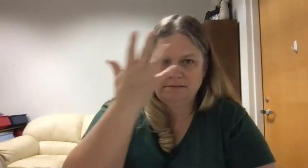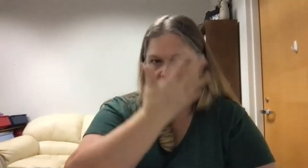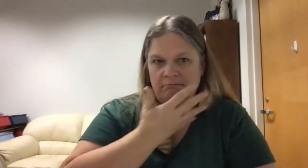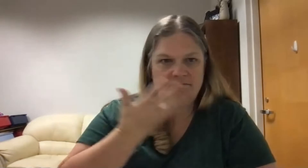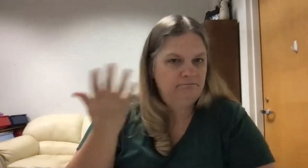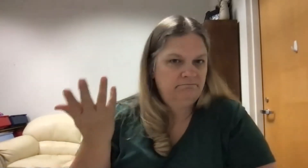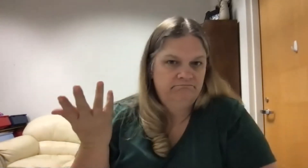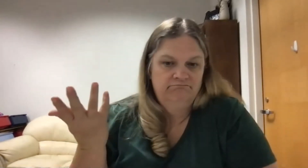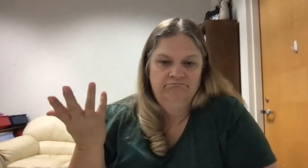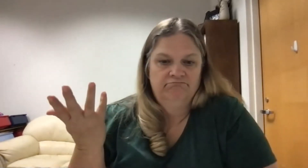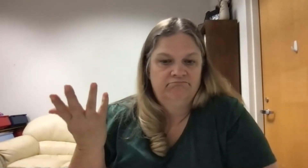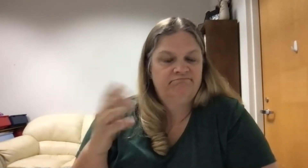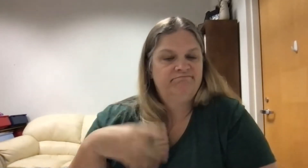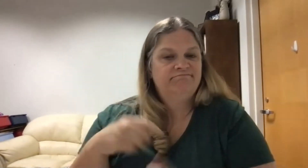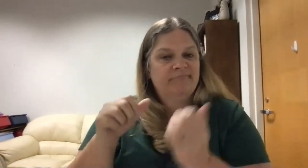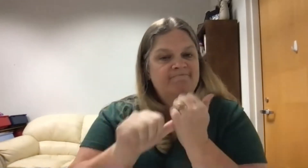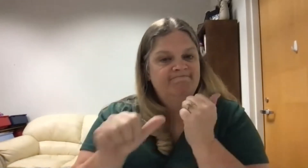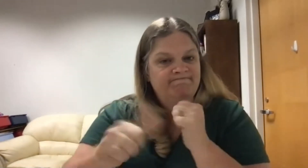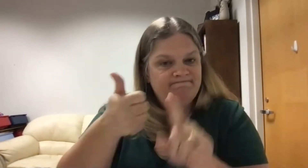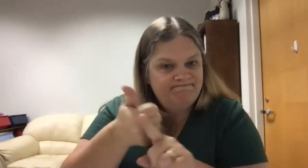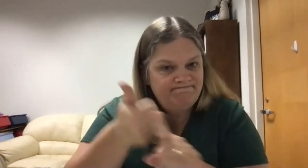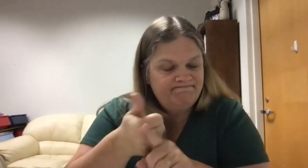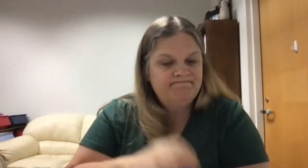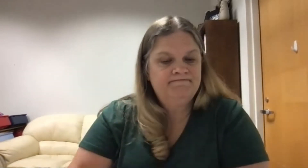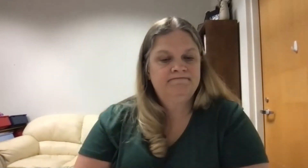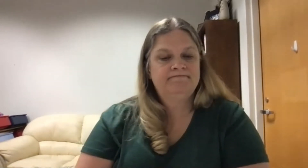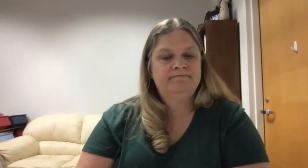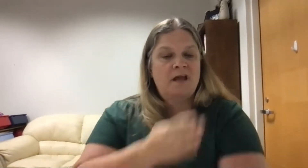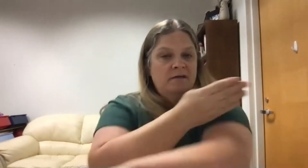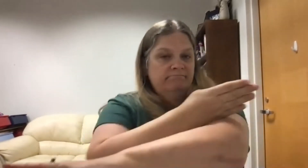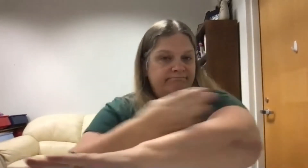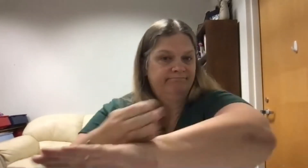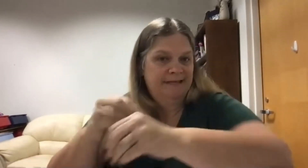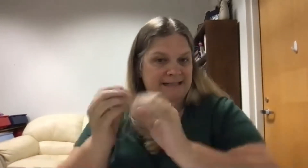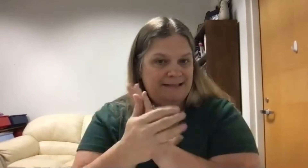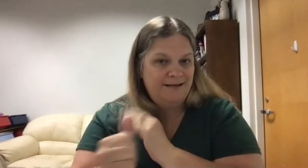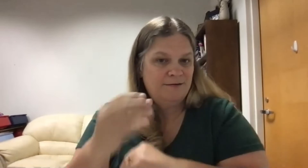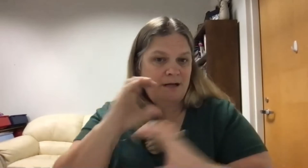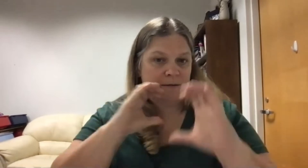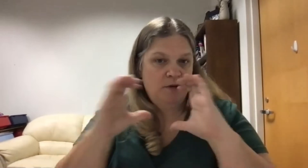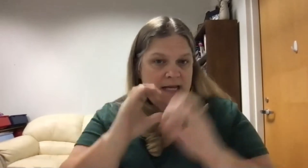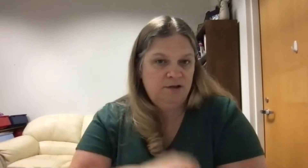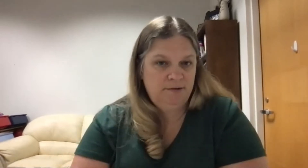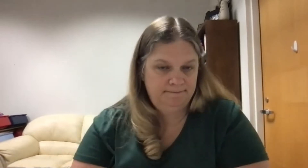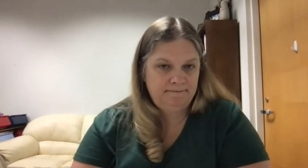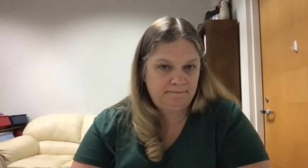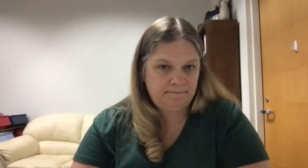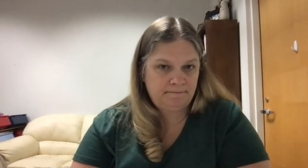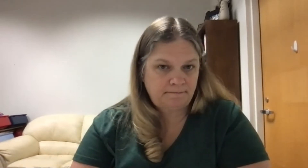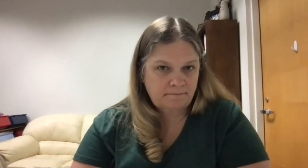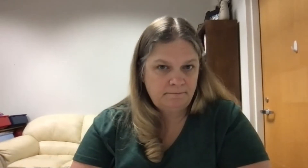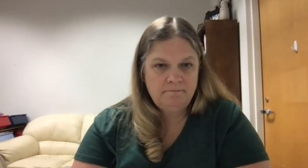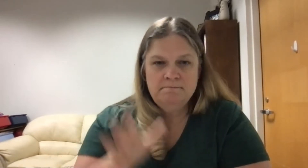had a glazed look about him. He was defecating himself, and he regressed in